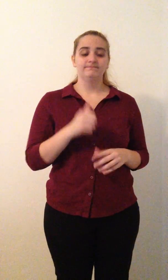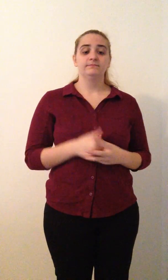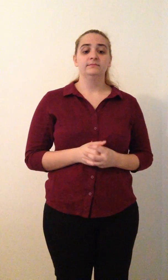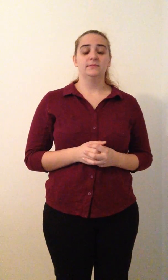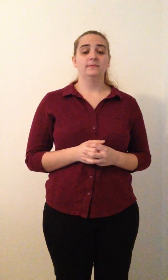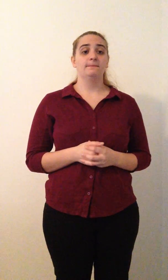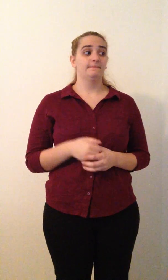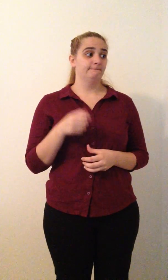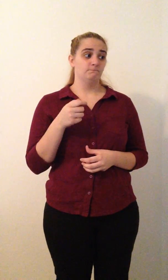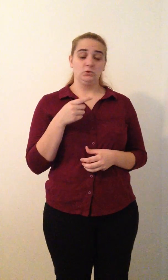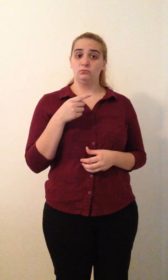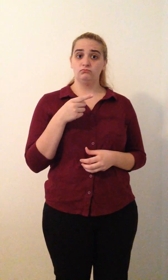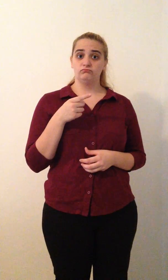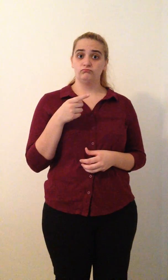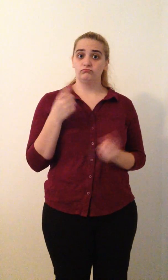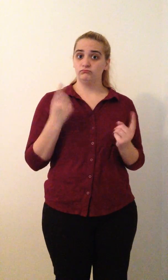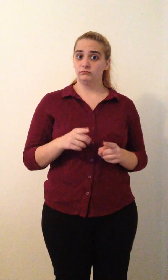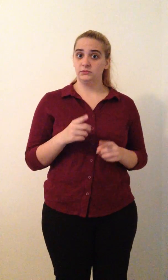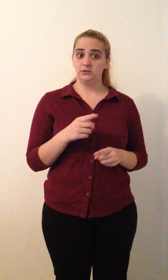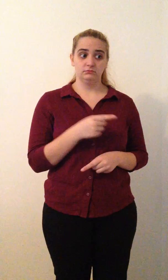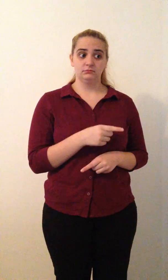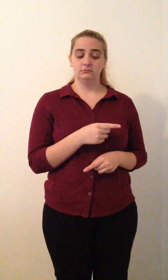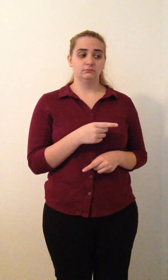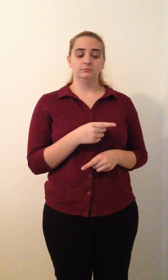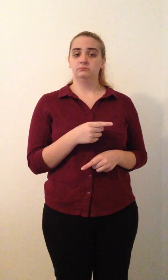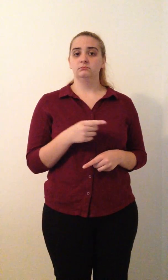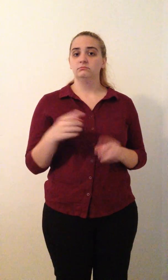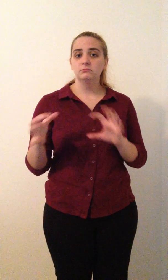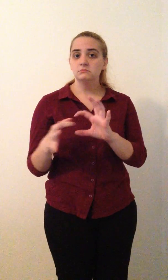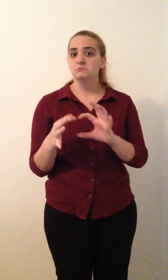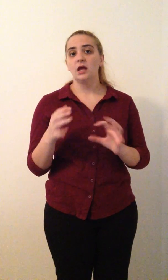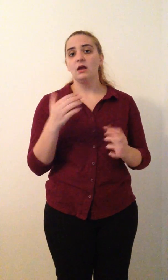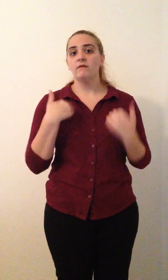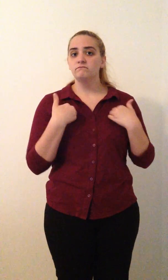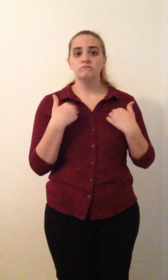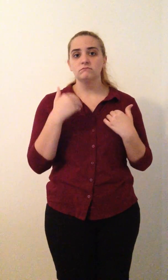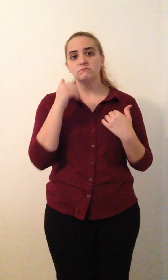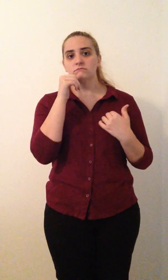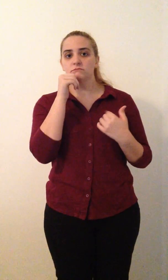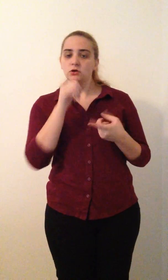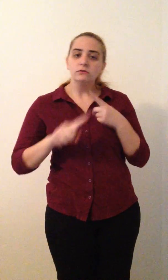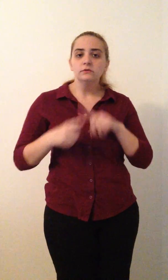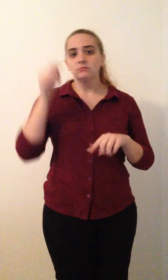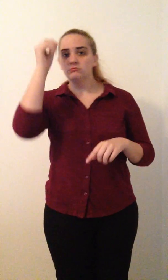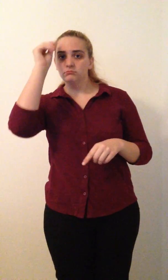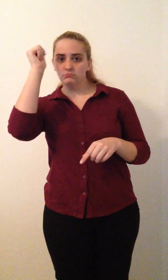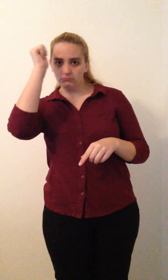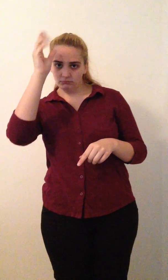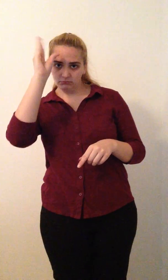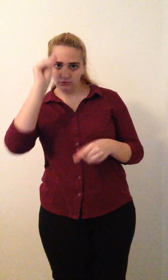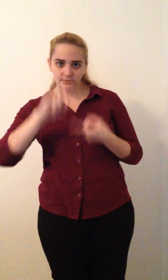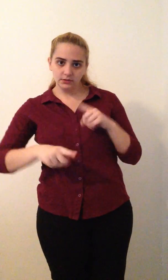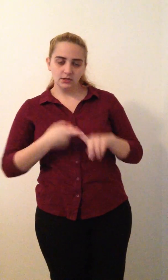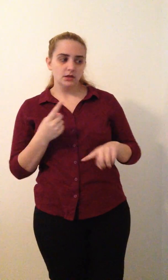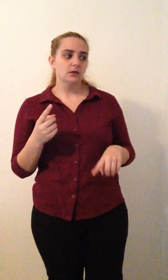your feelings. They don't care about their own feelings. They minimize their own feelings. They'll do the same thing to